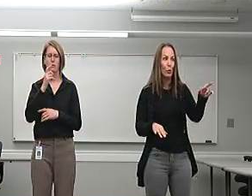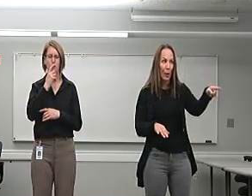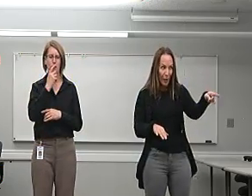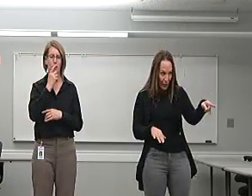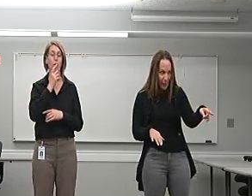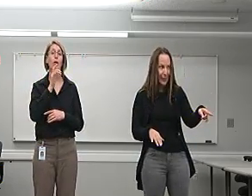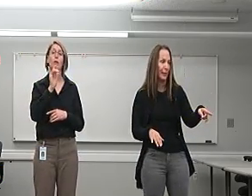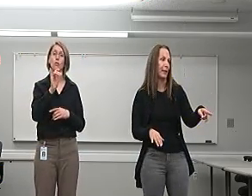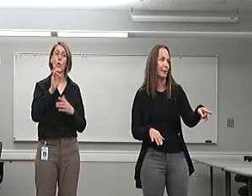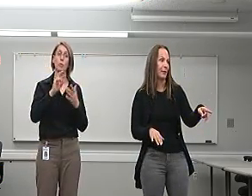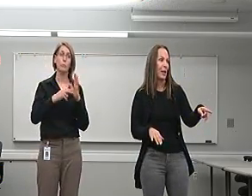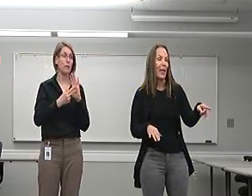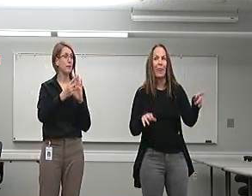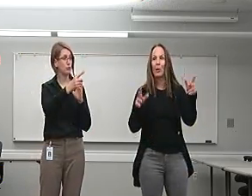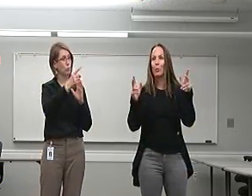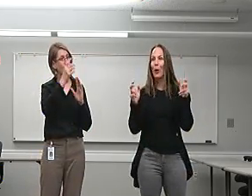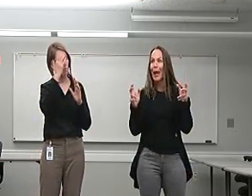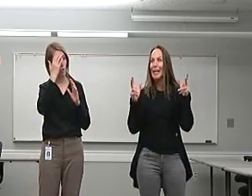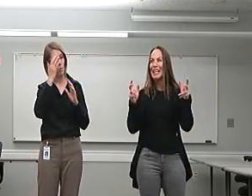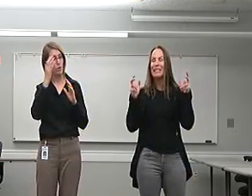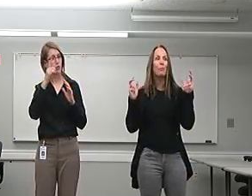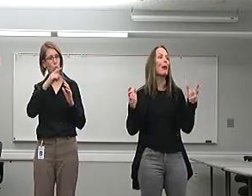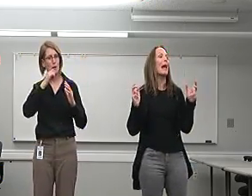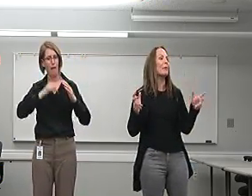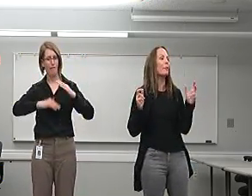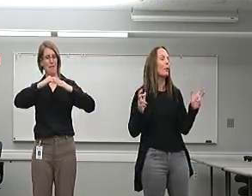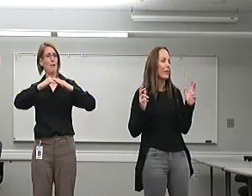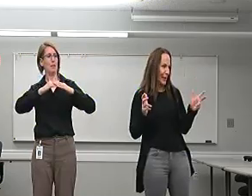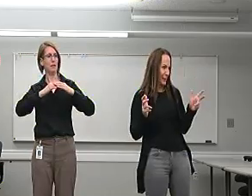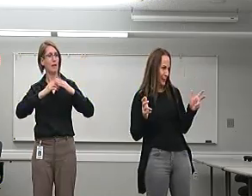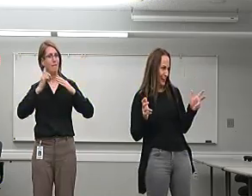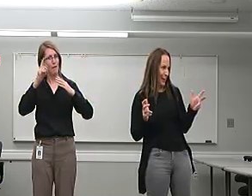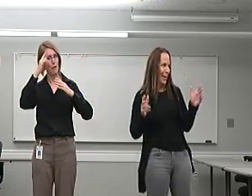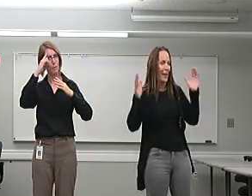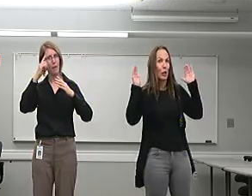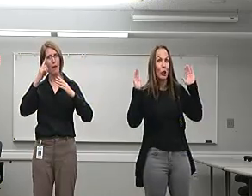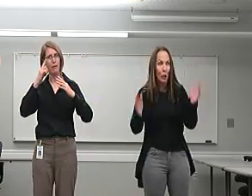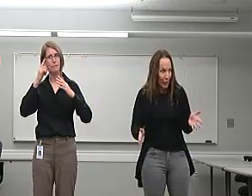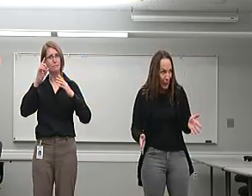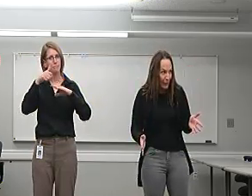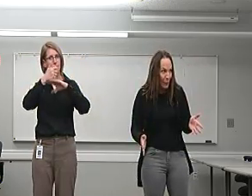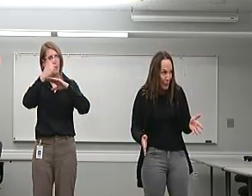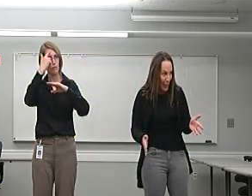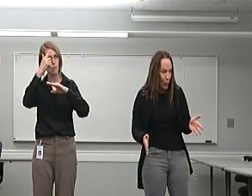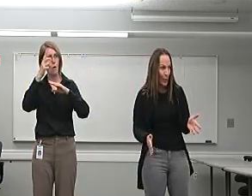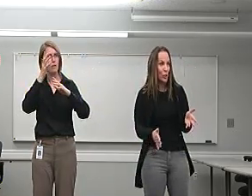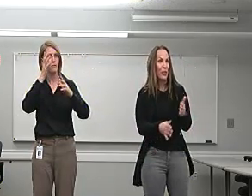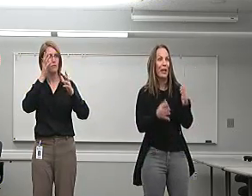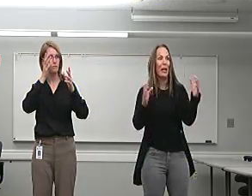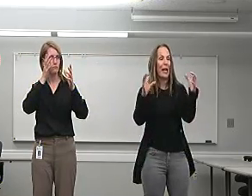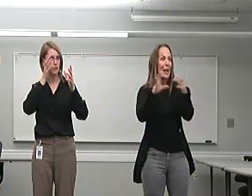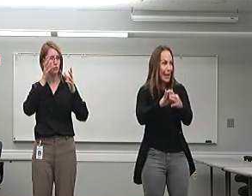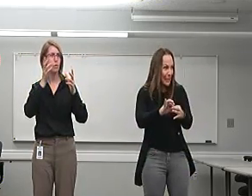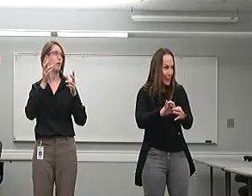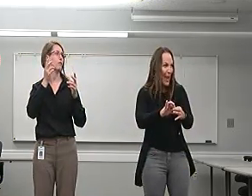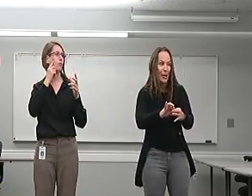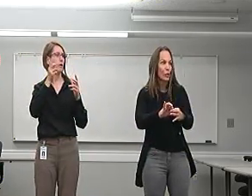ceiling. Their brain is primed for this. They're looking for language. They're connecting patterns.